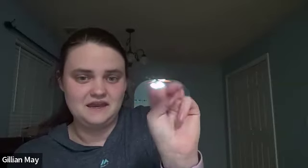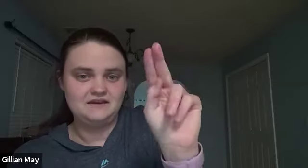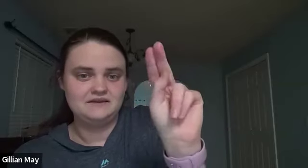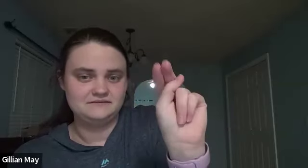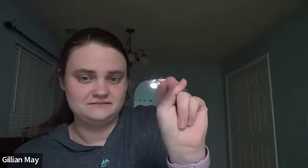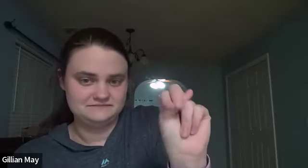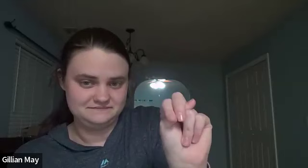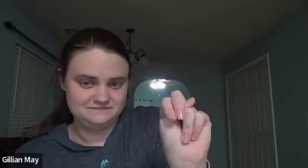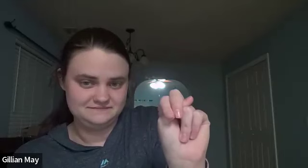N.